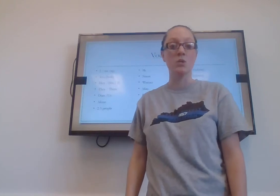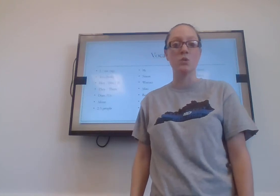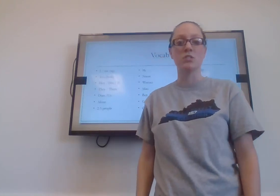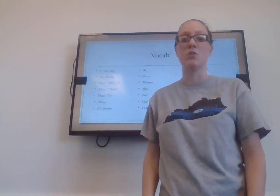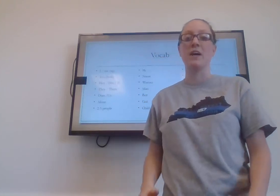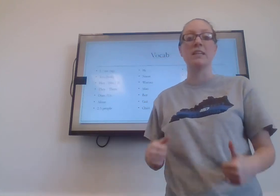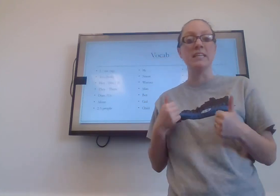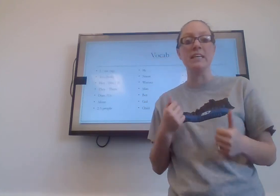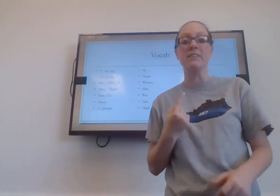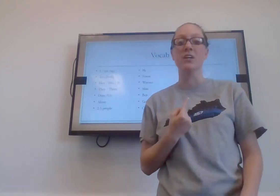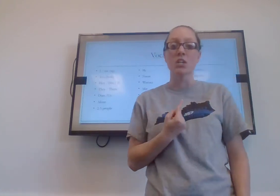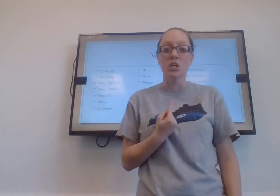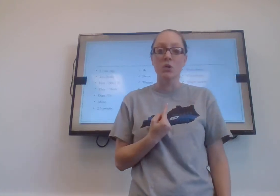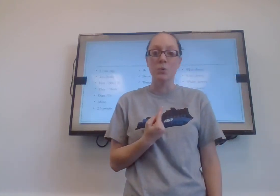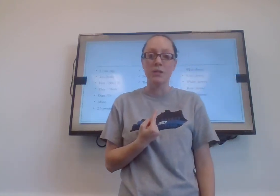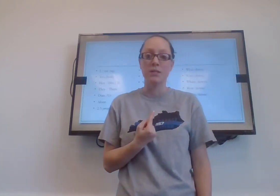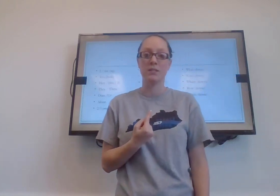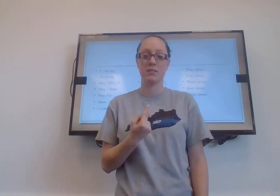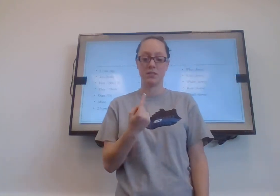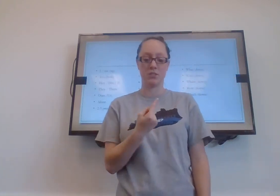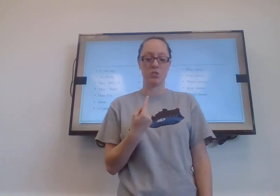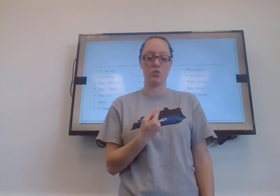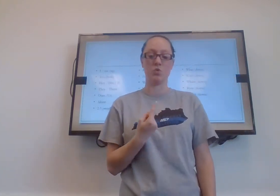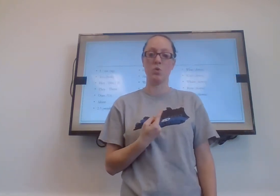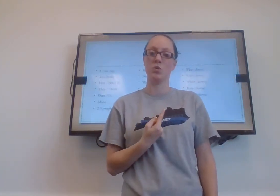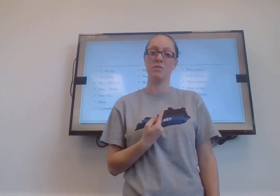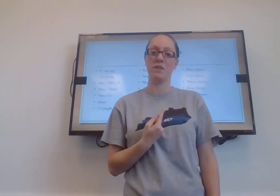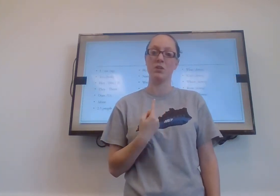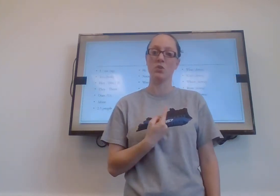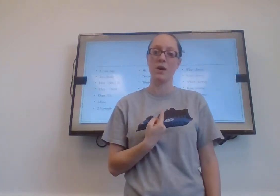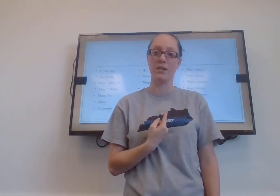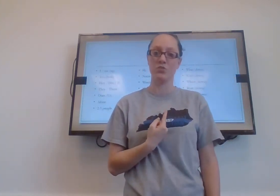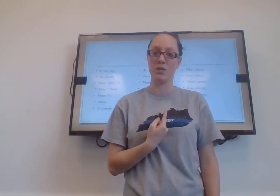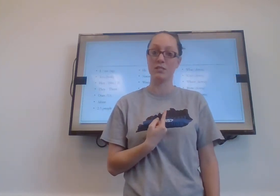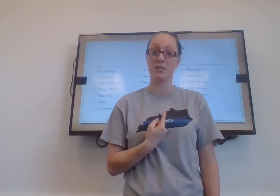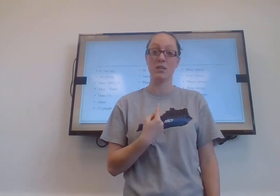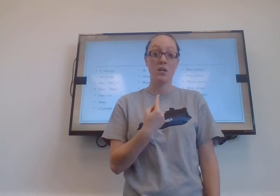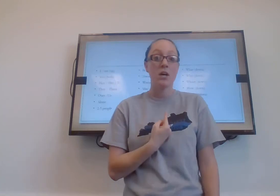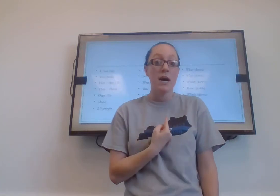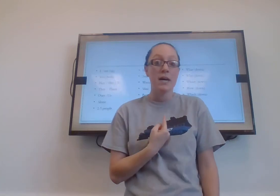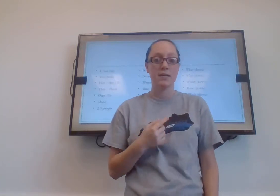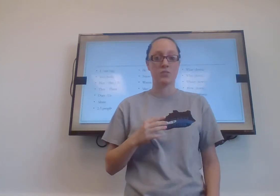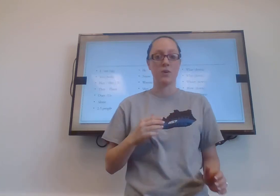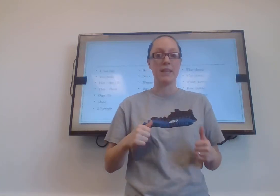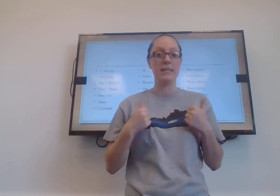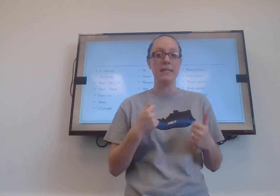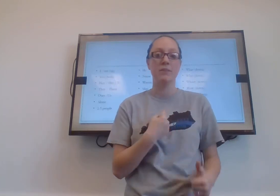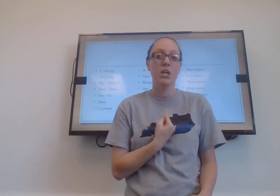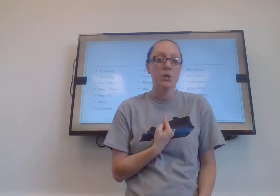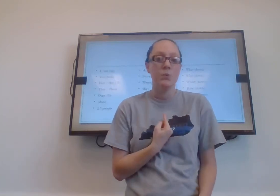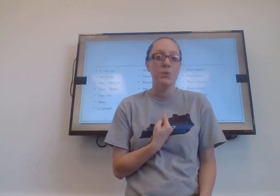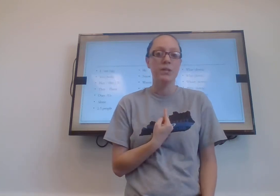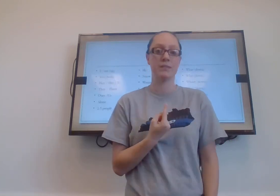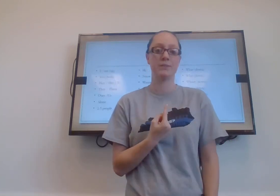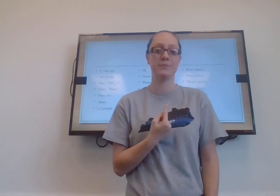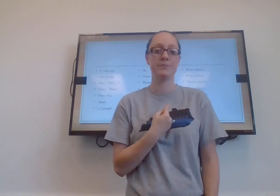Alone. So if I live alone, so you twirl your finger right at your chest. So I live alone,